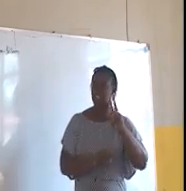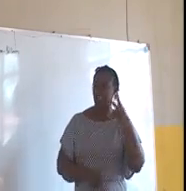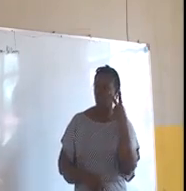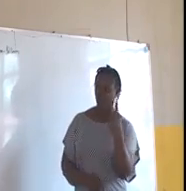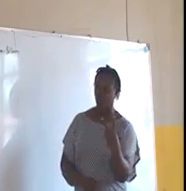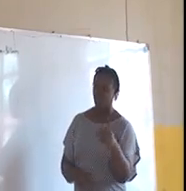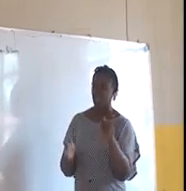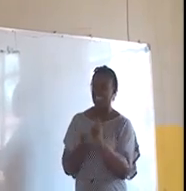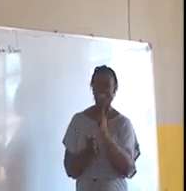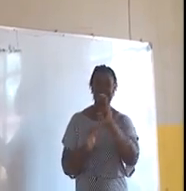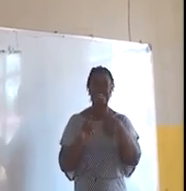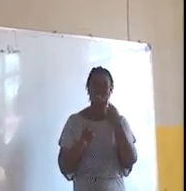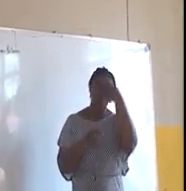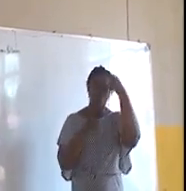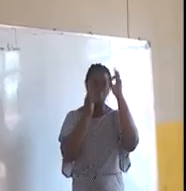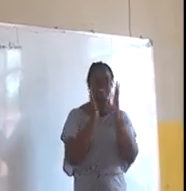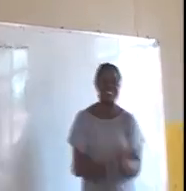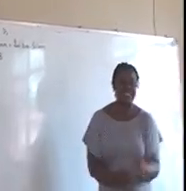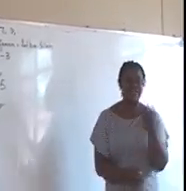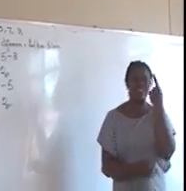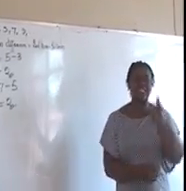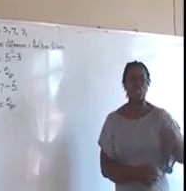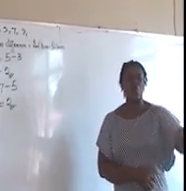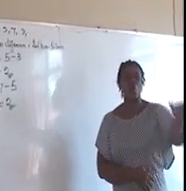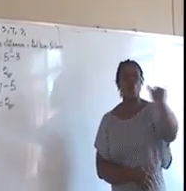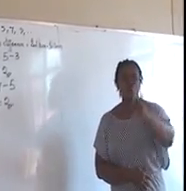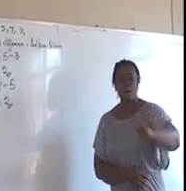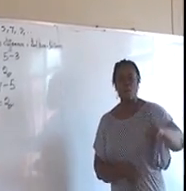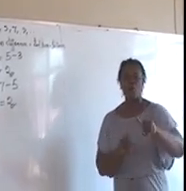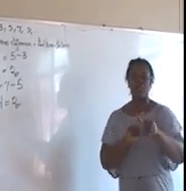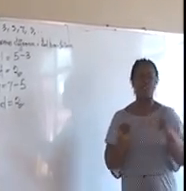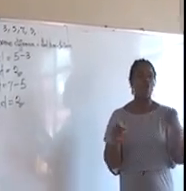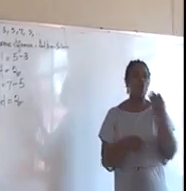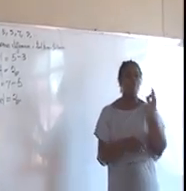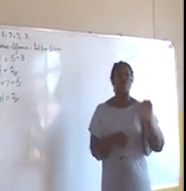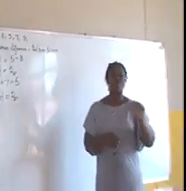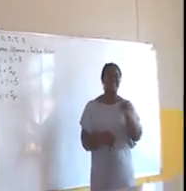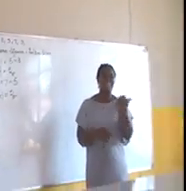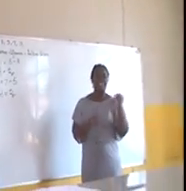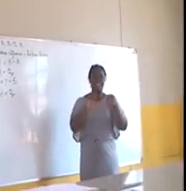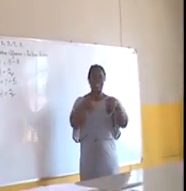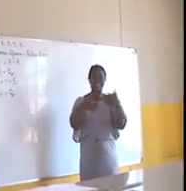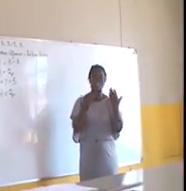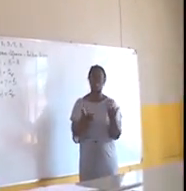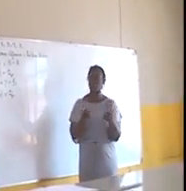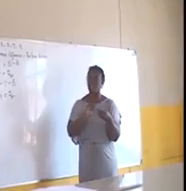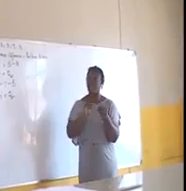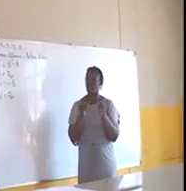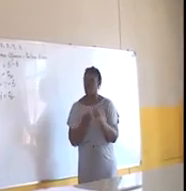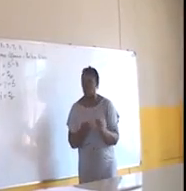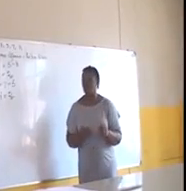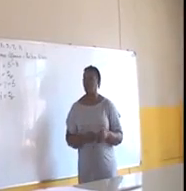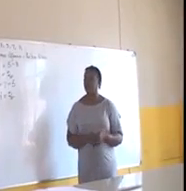That is how to determine the common difference of any given sequence or number. We shall